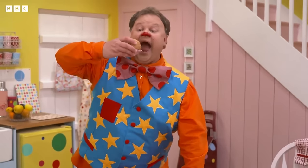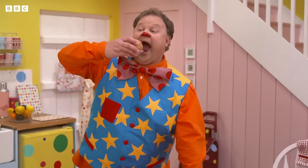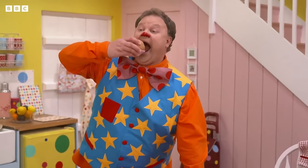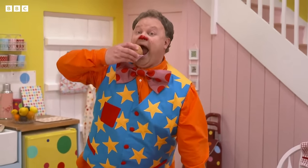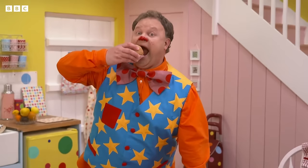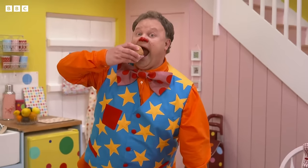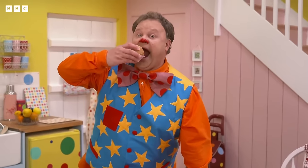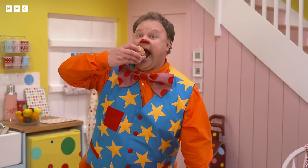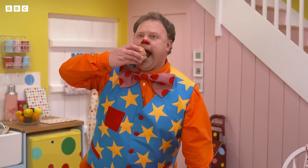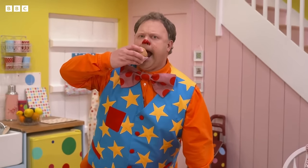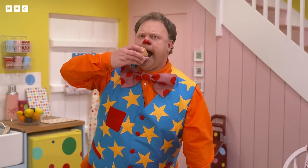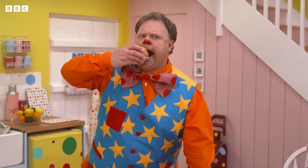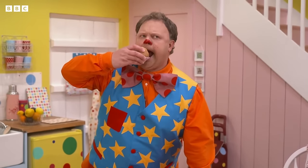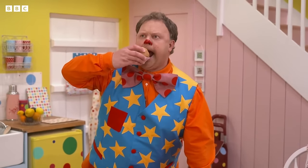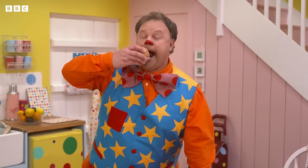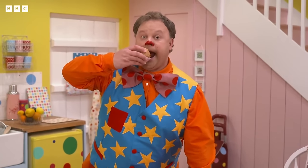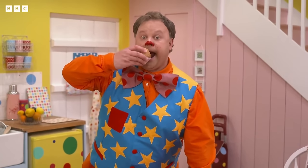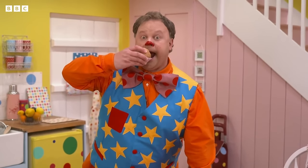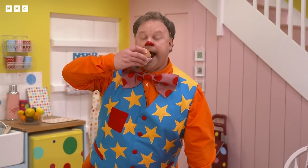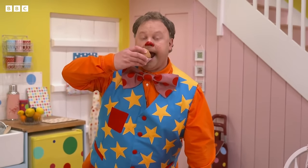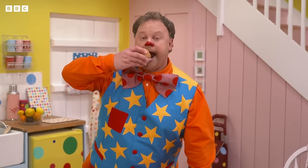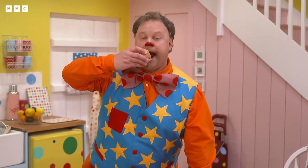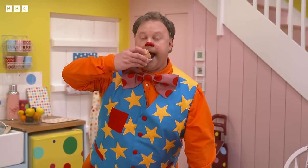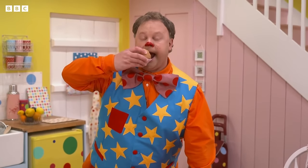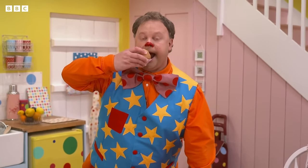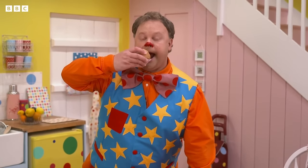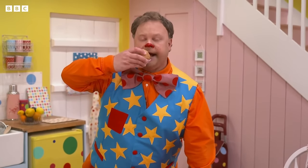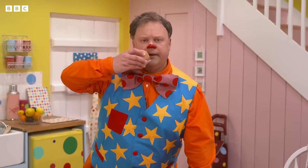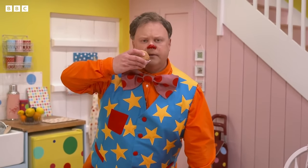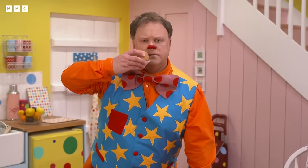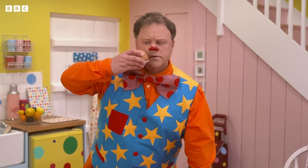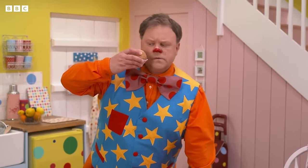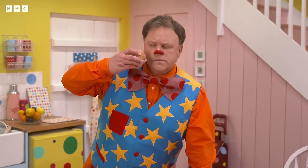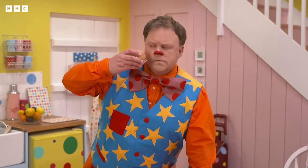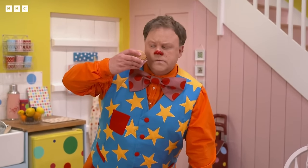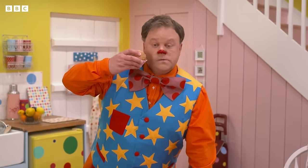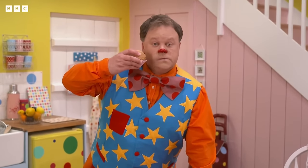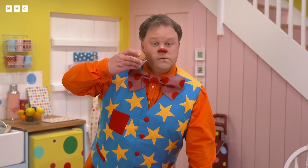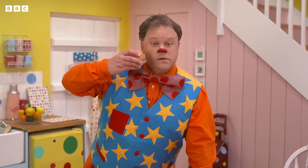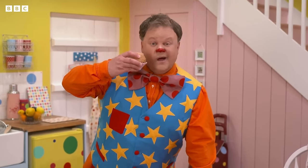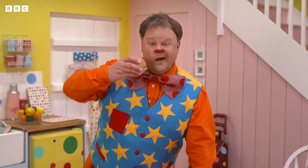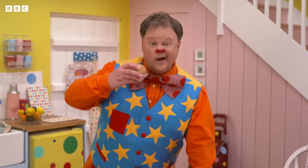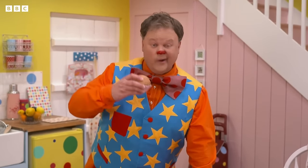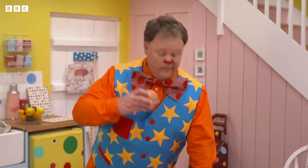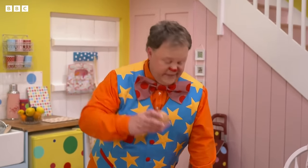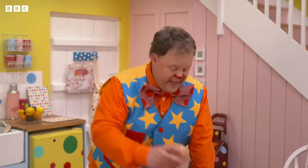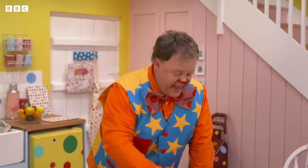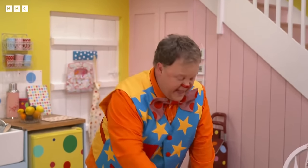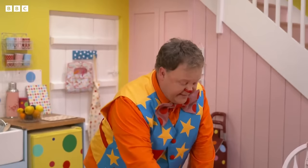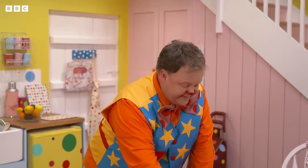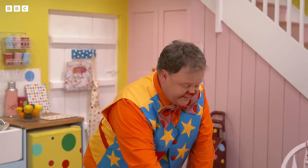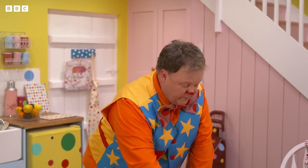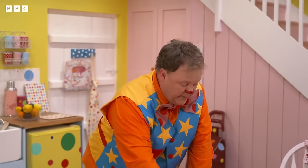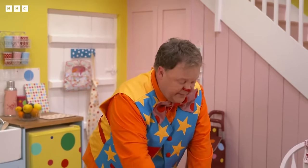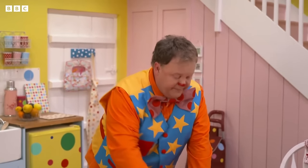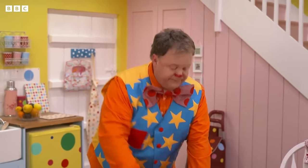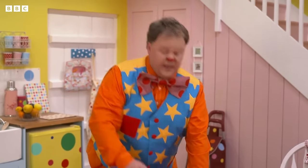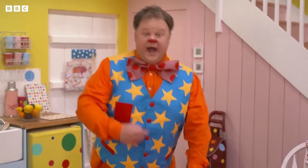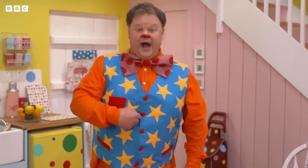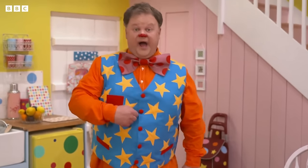No, wait, Mr. Tumble. They haven't got any icing on yet. Oh, yes. Well, I'll